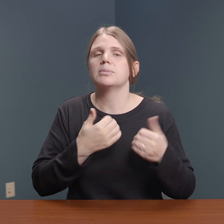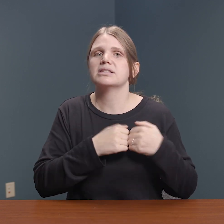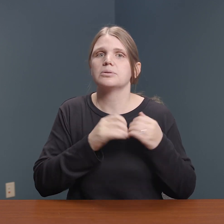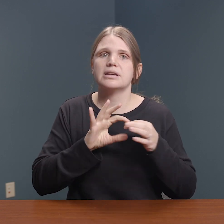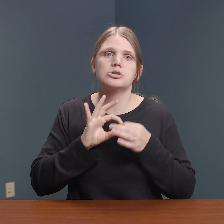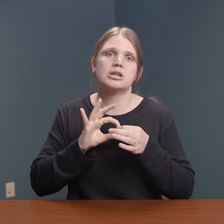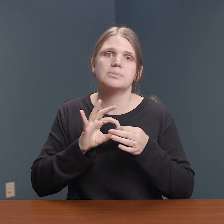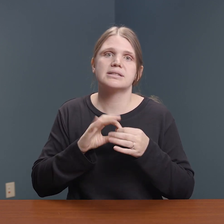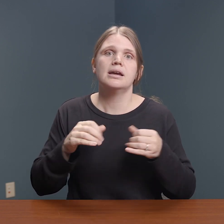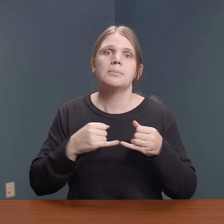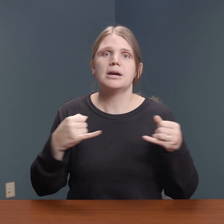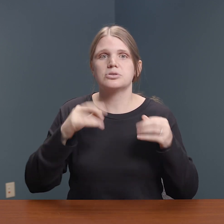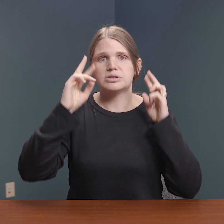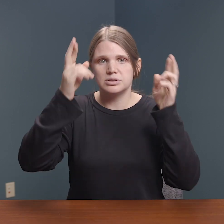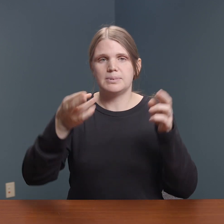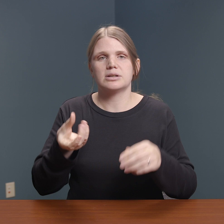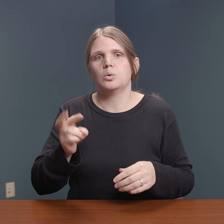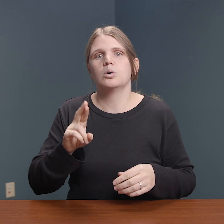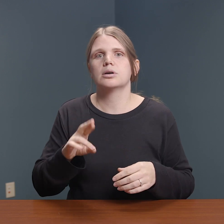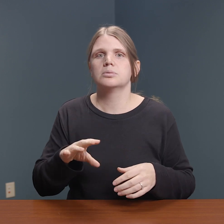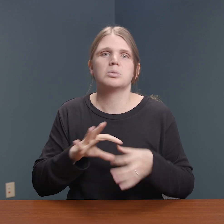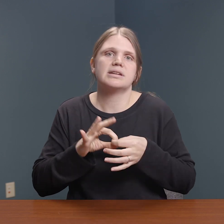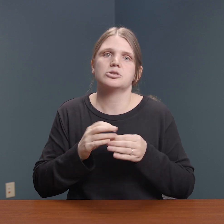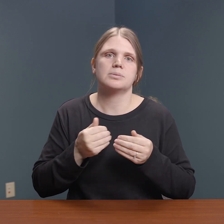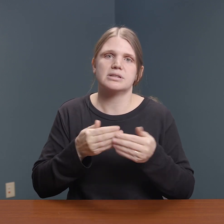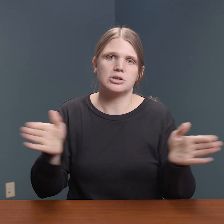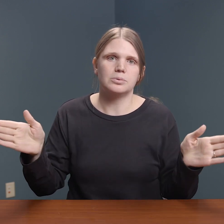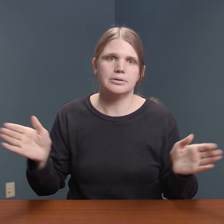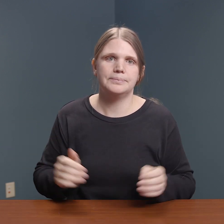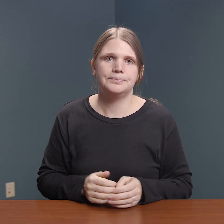about romantic relationships, boundaries, respect, or relationships in general.